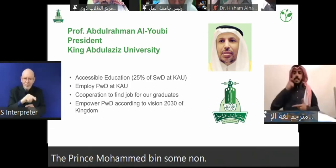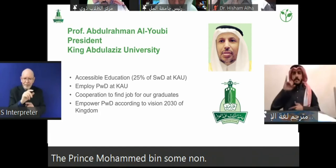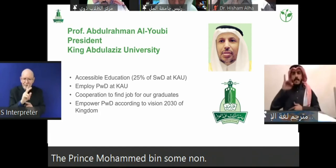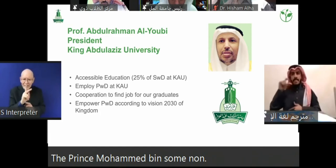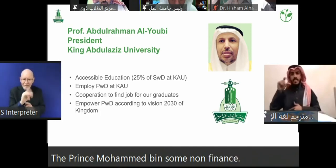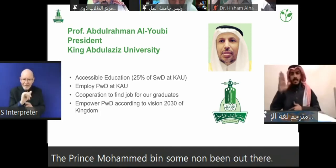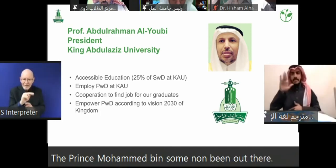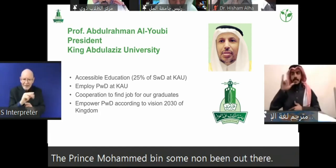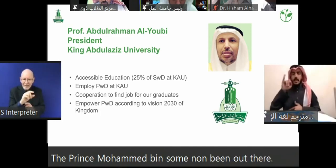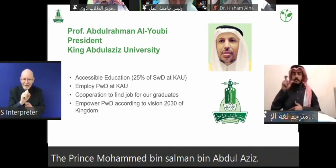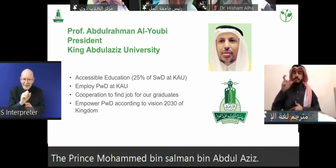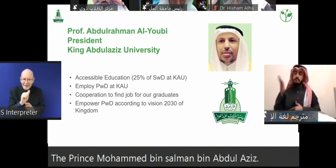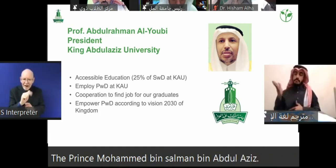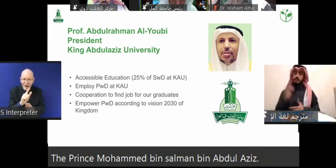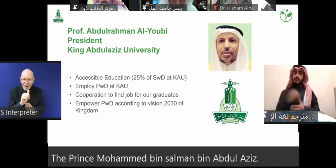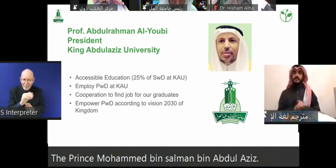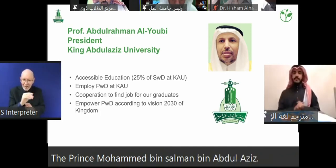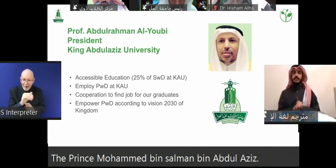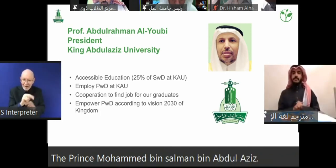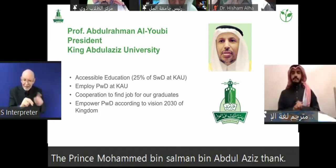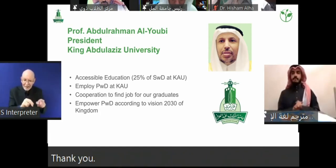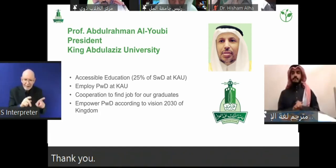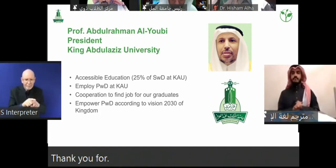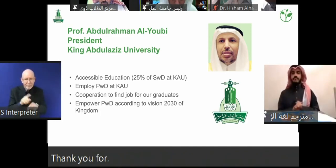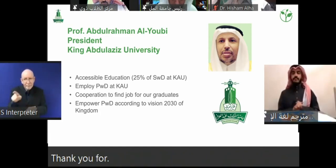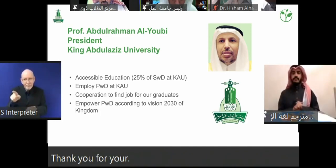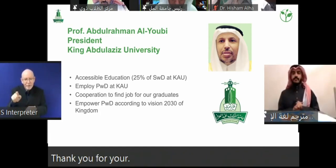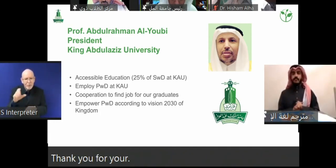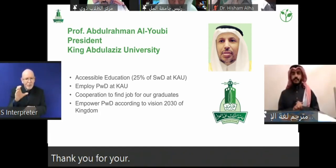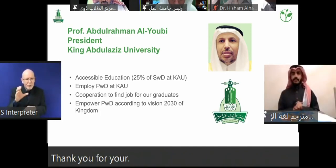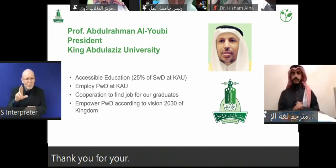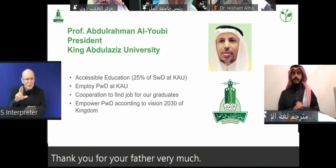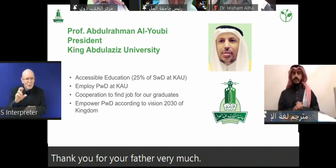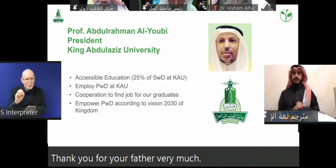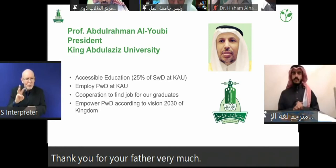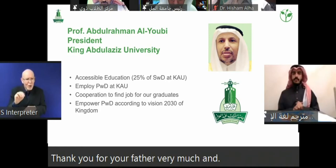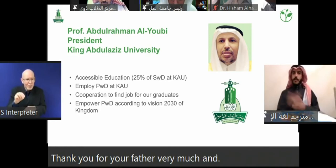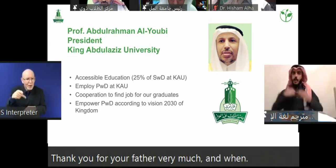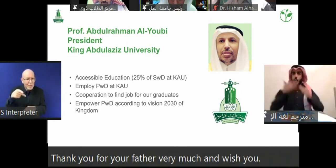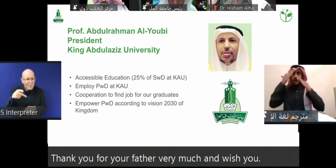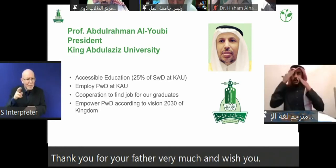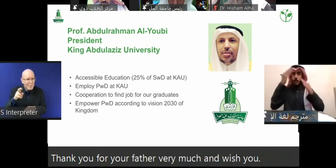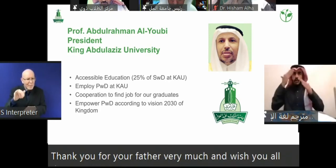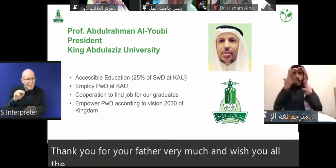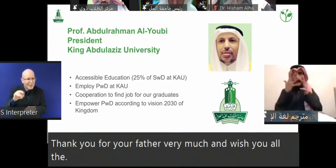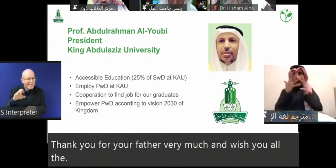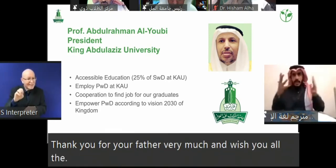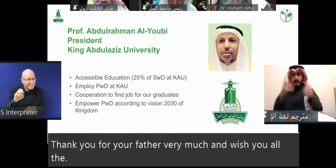bin Abdulaziz. Thank you for your very, very much and wish you all the